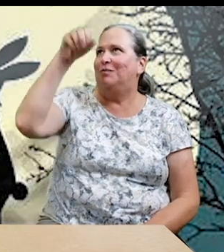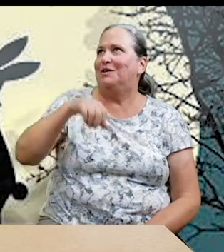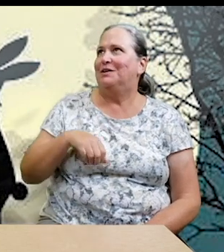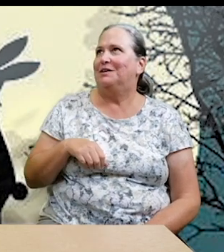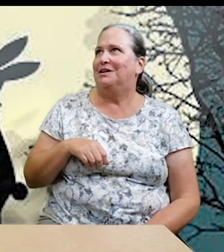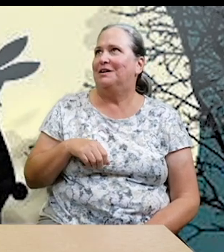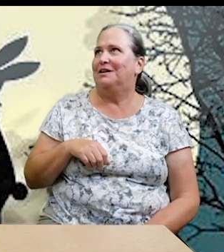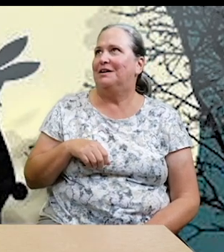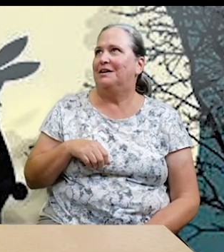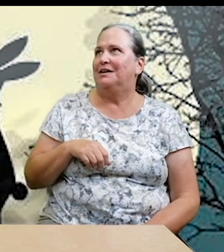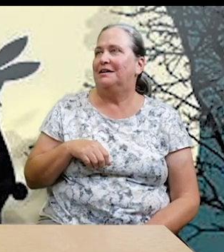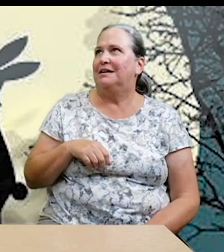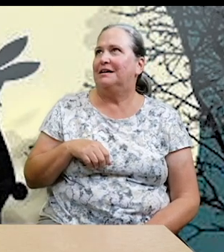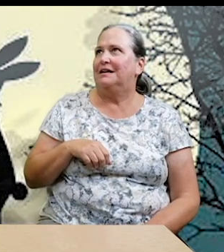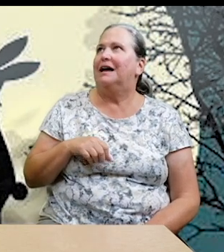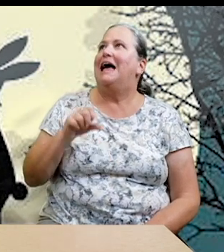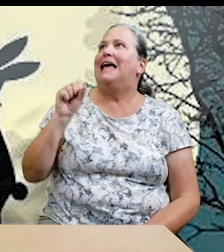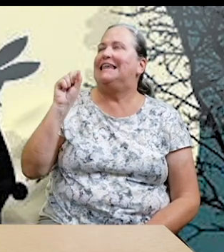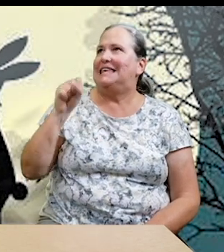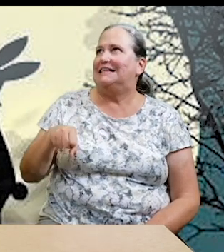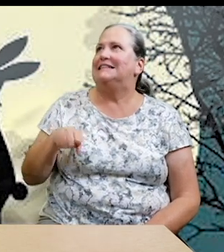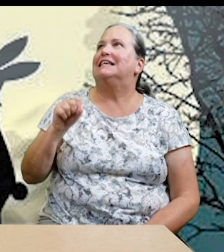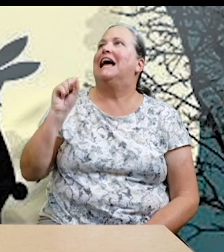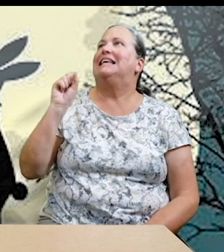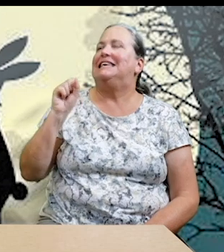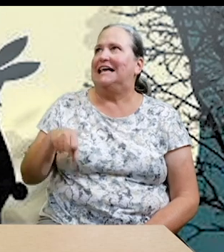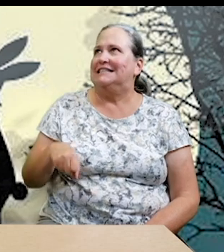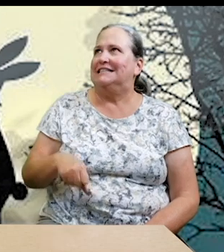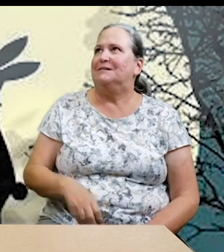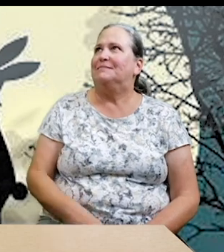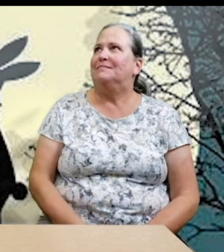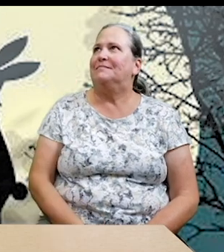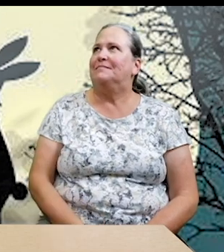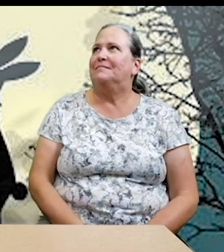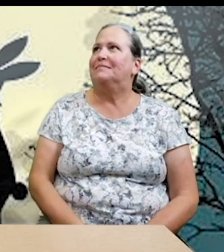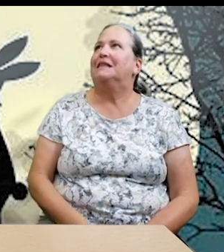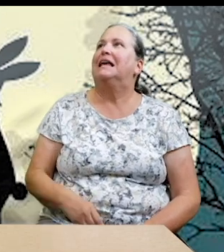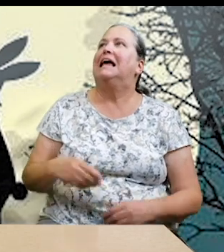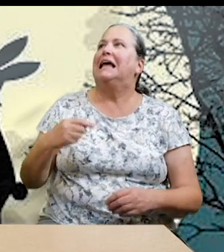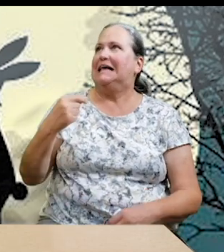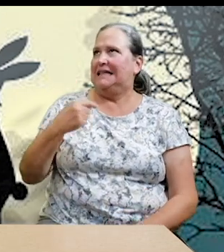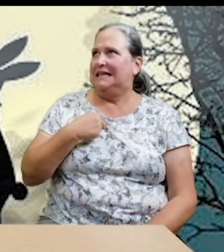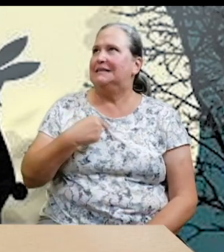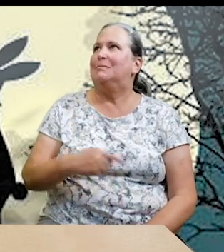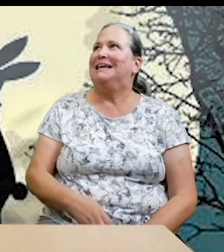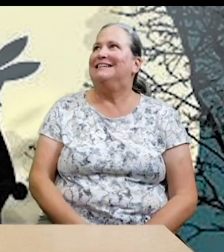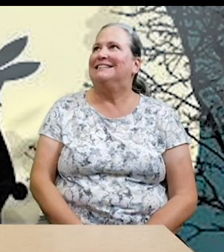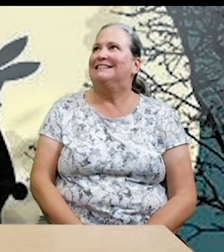"Yes," said Edward. "Yes, yes, yes. It's me."